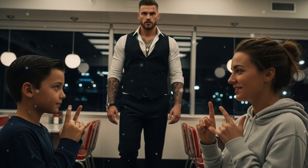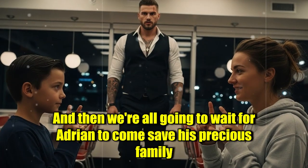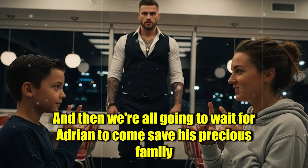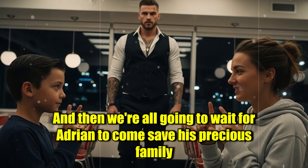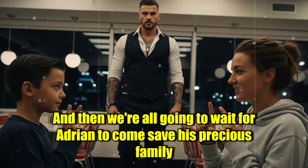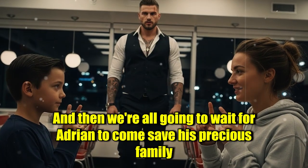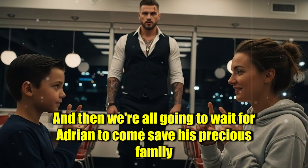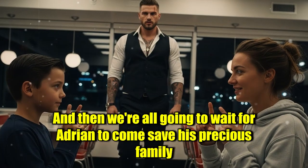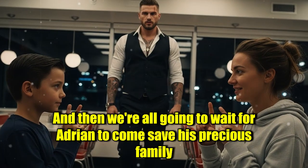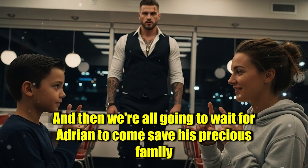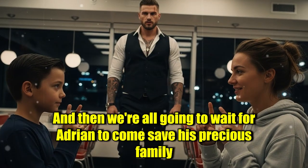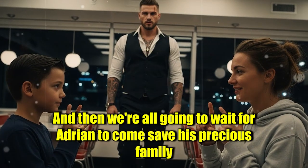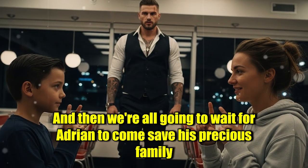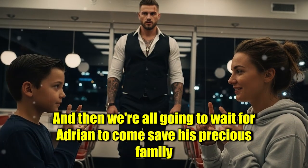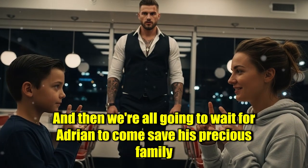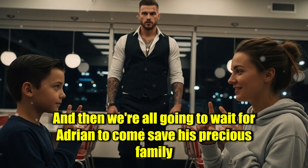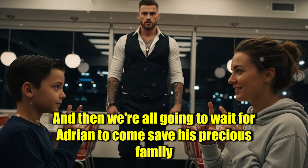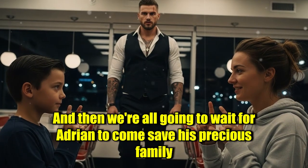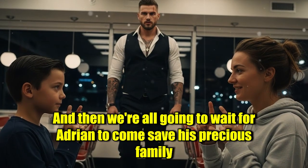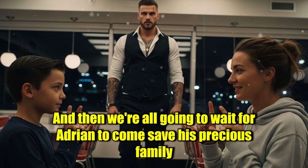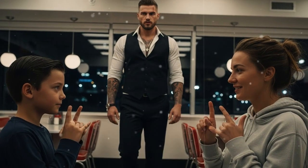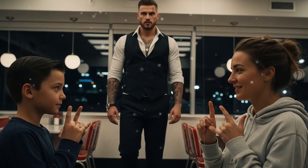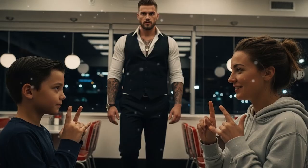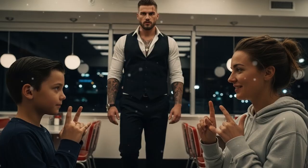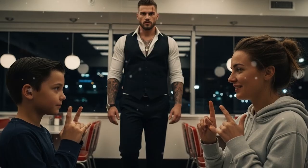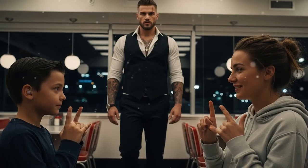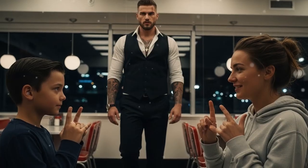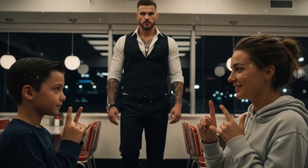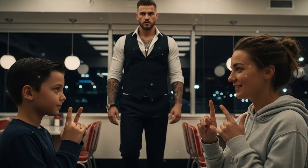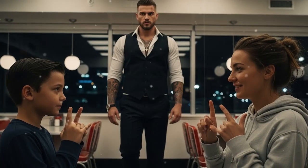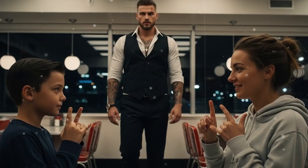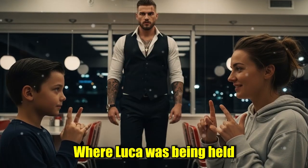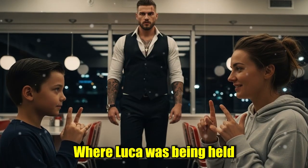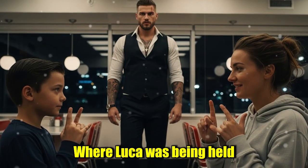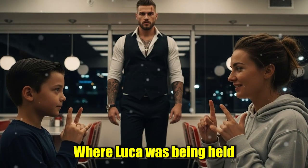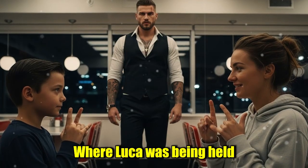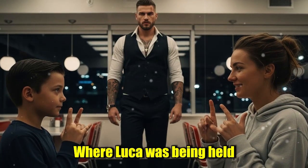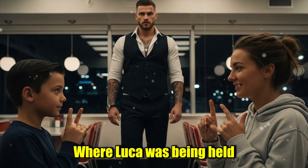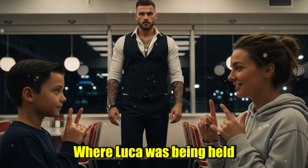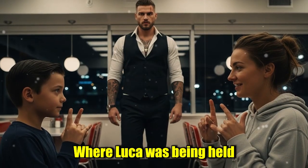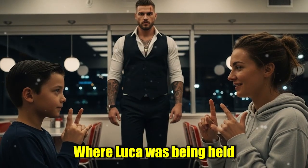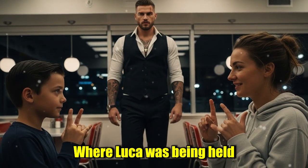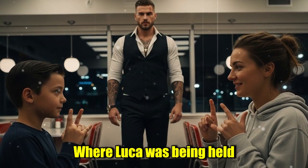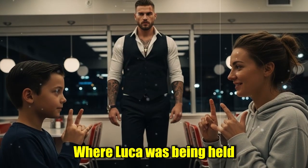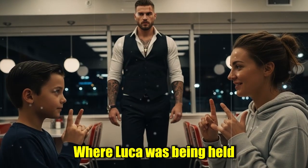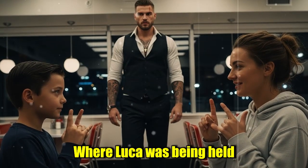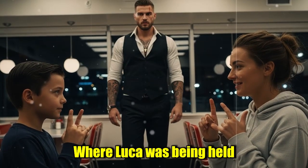then we're all going to wait for Adrian to come save his precious family. Emma's mind raced as Vincent forced her toward the room where Luca was